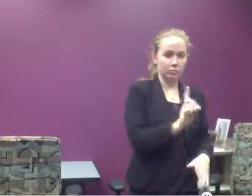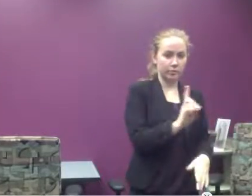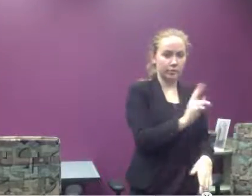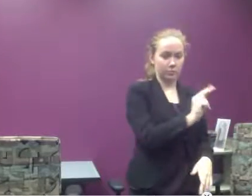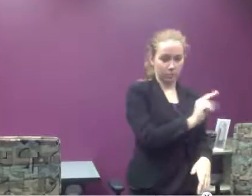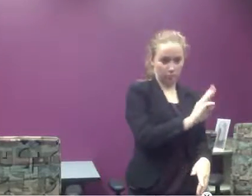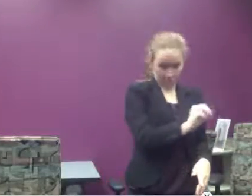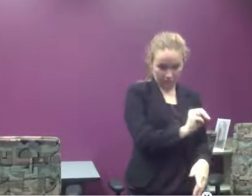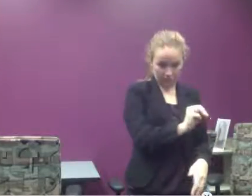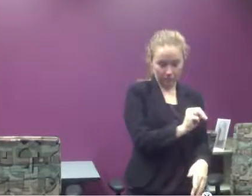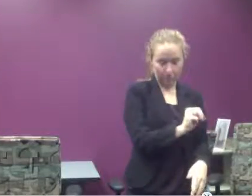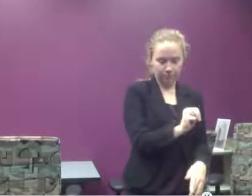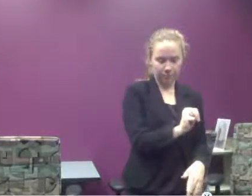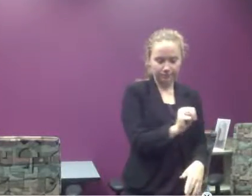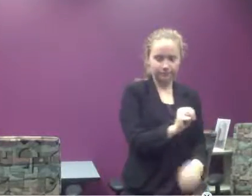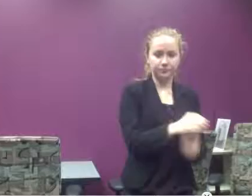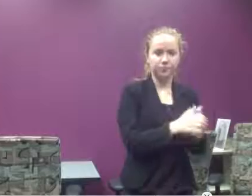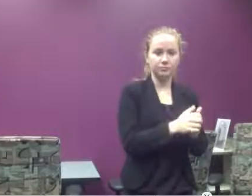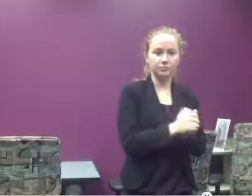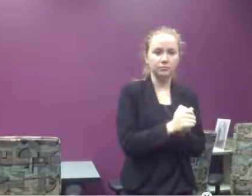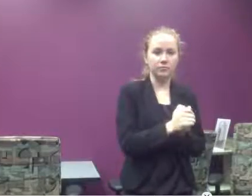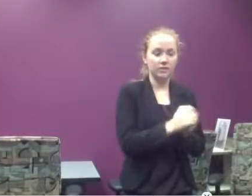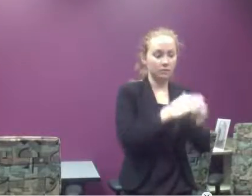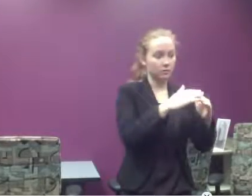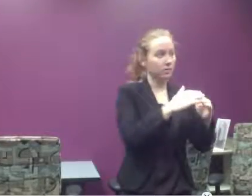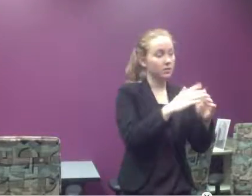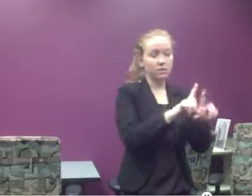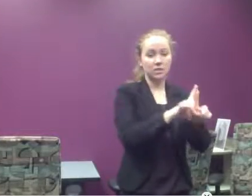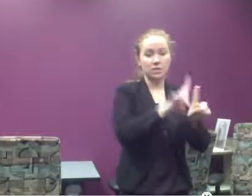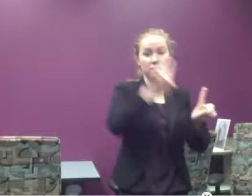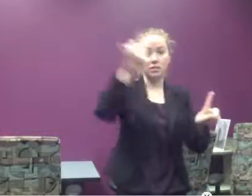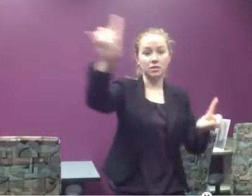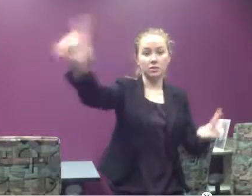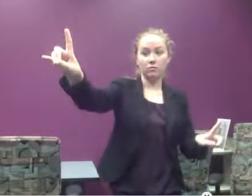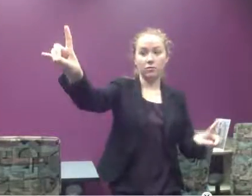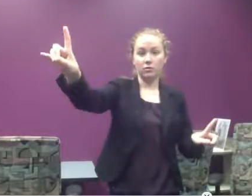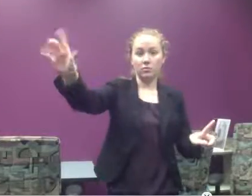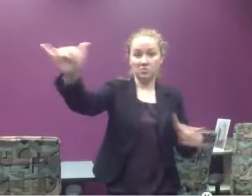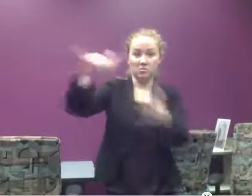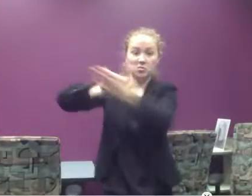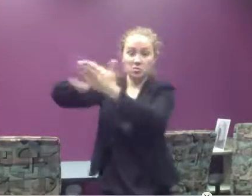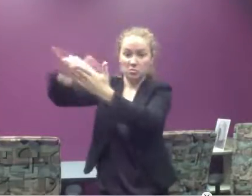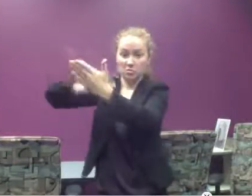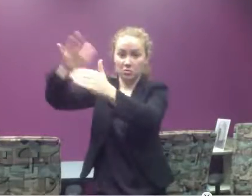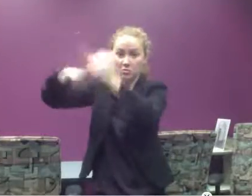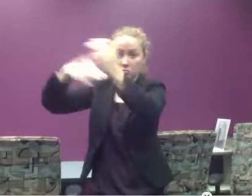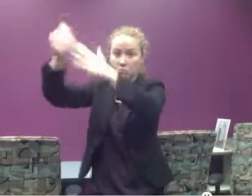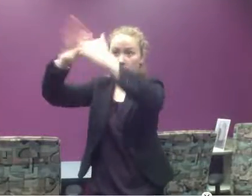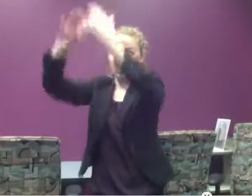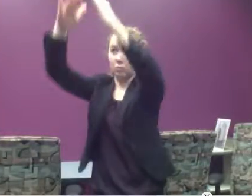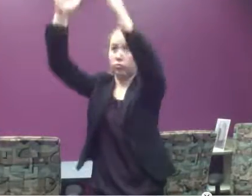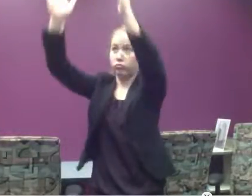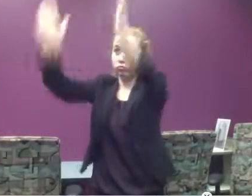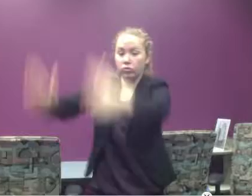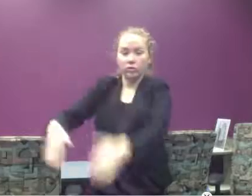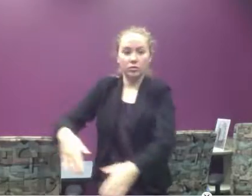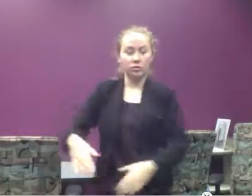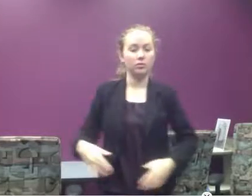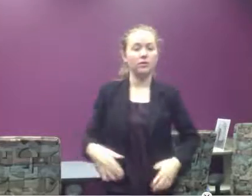And this is also a building in New Mexico that she painted. They're very different from the New York buildings that she